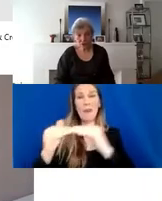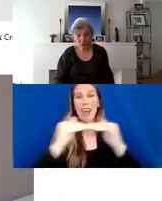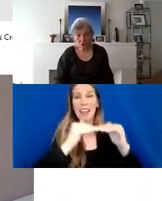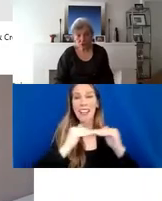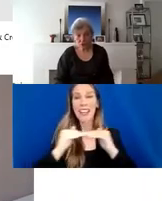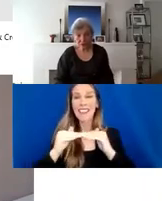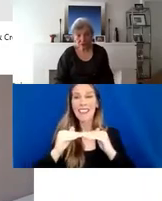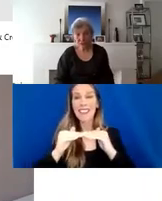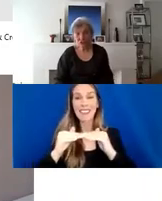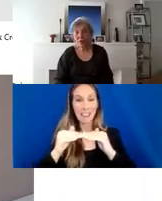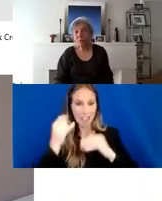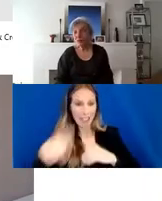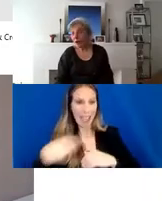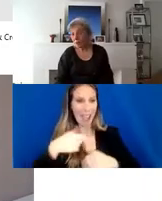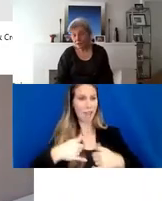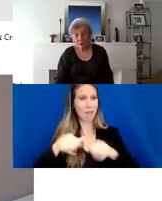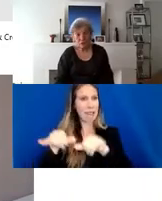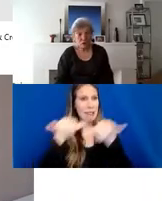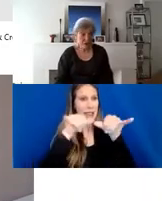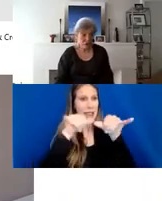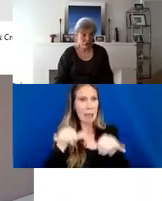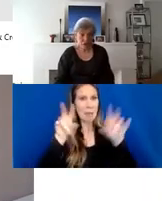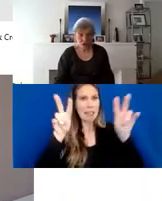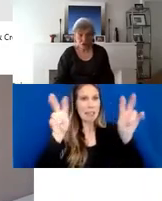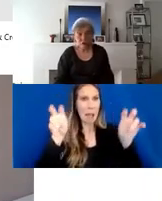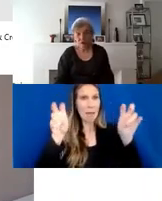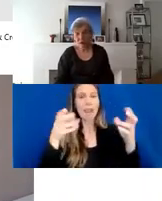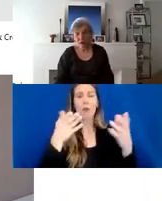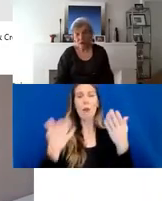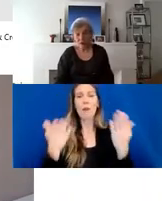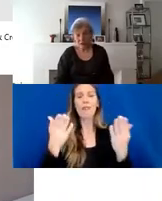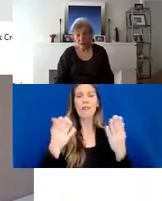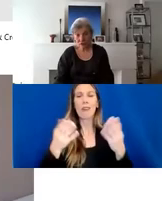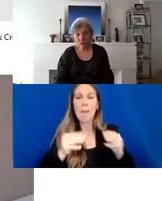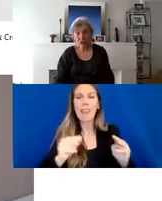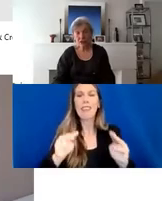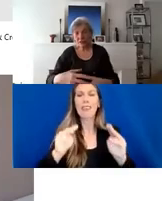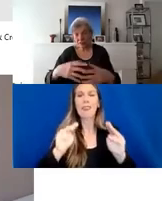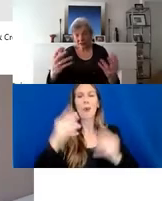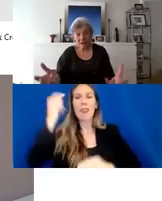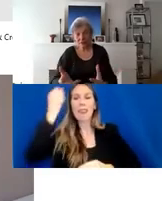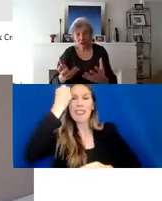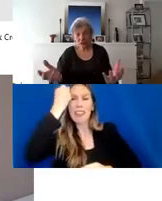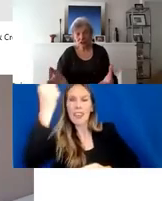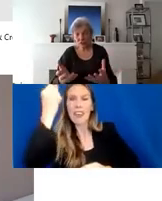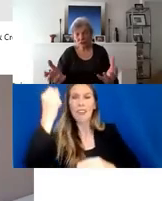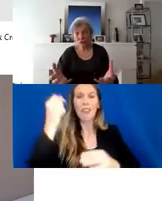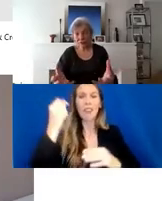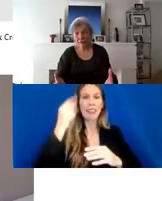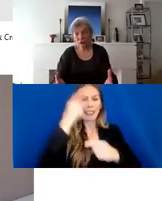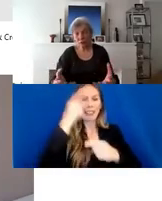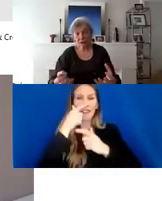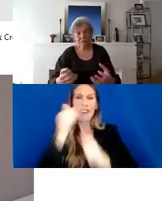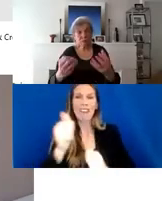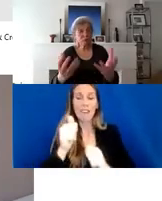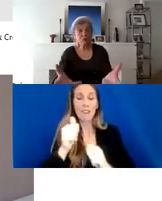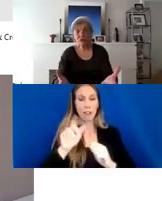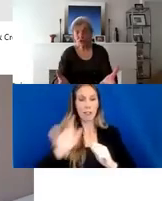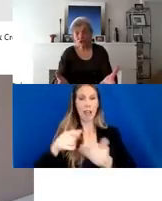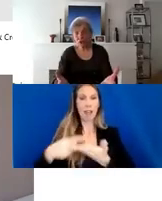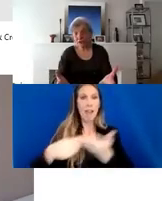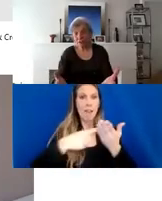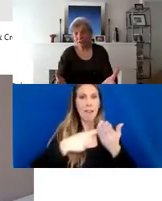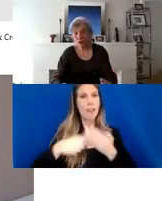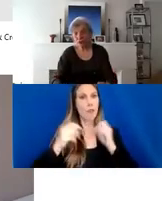similarly situated, at least topical or methodological or theoretical interest. That conversation will unfold, but everyone who